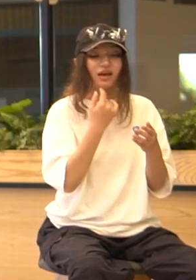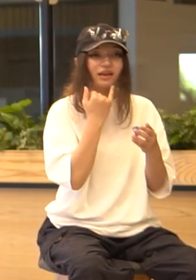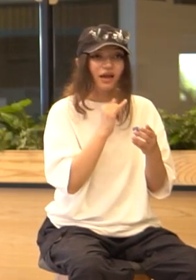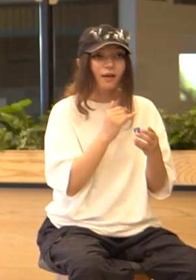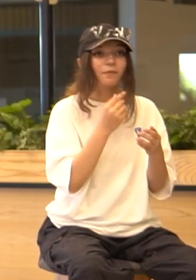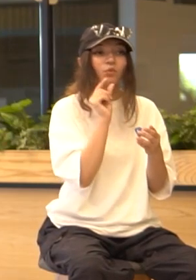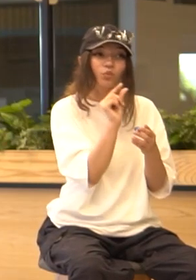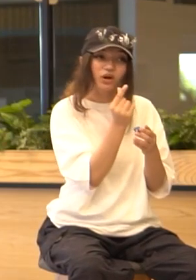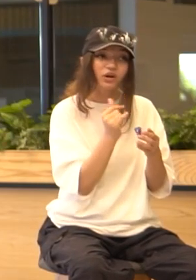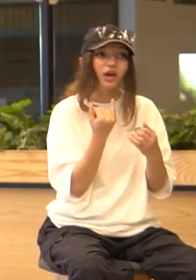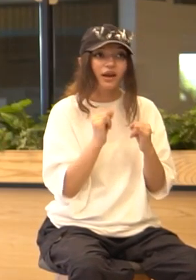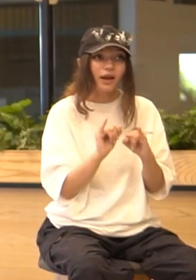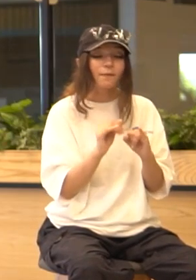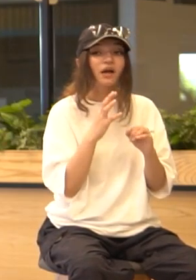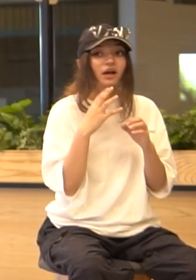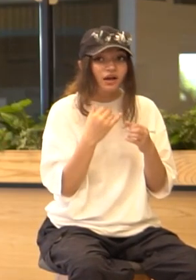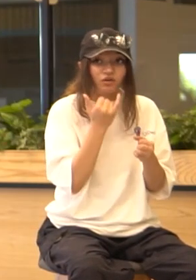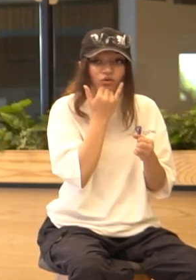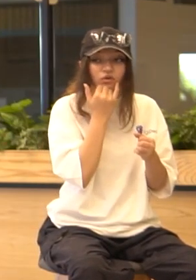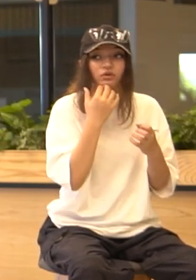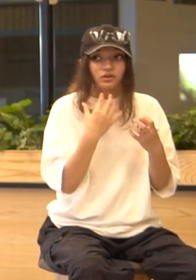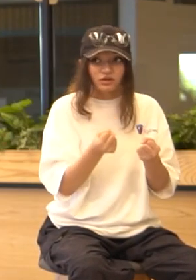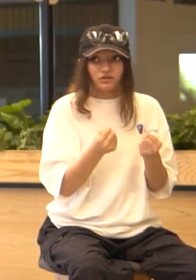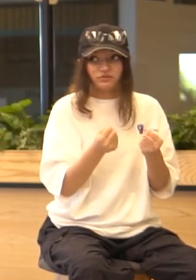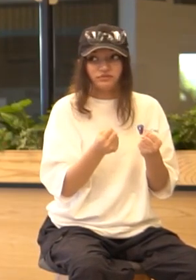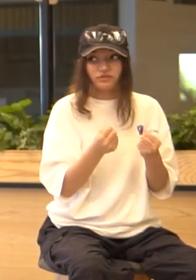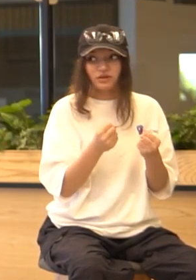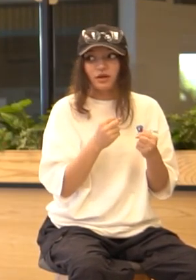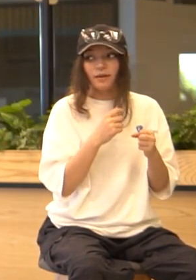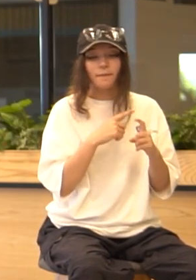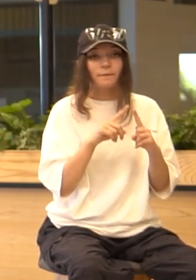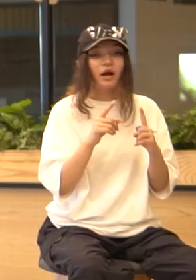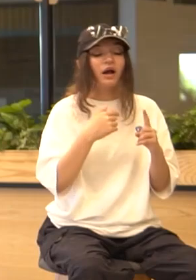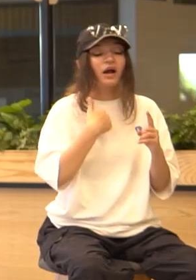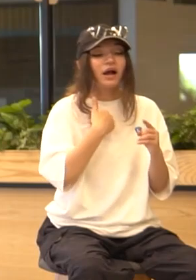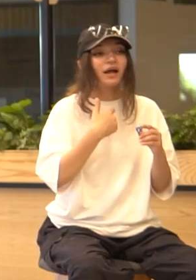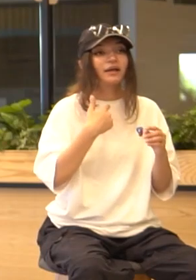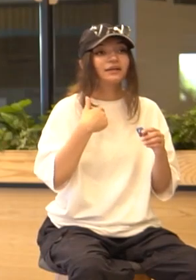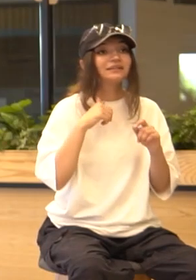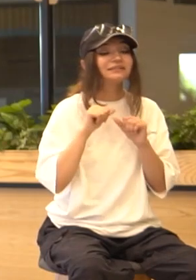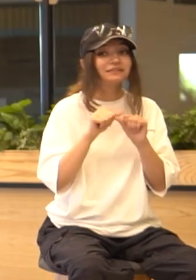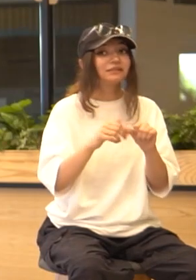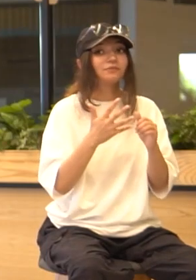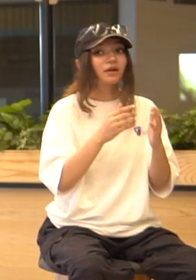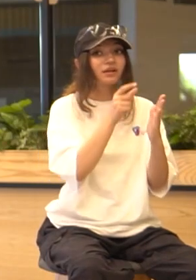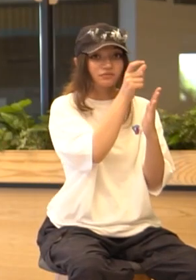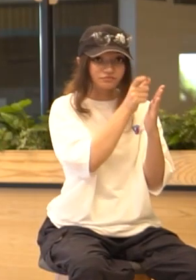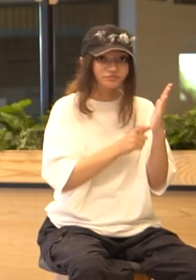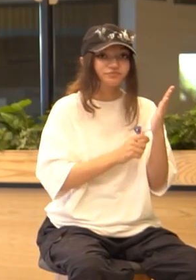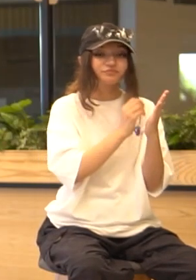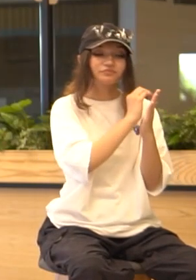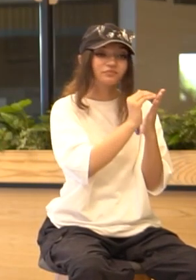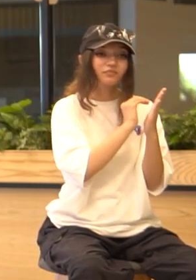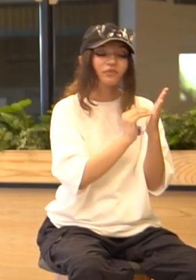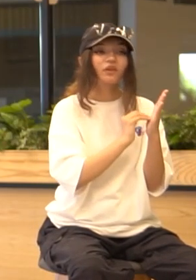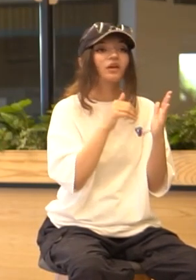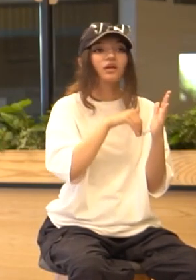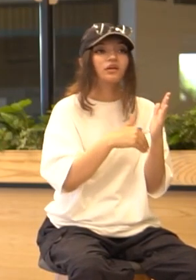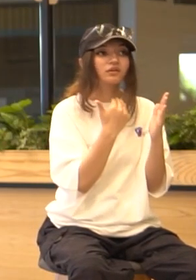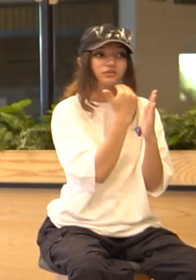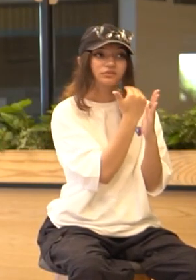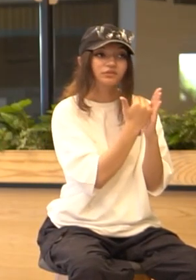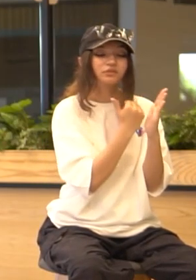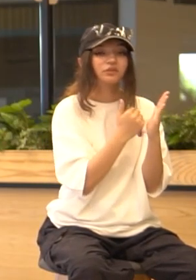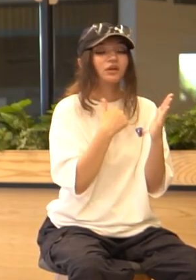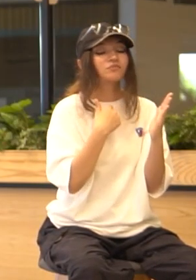thing. So I put together like a checklist of sorts, which I had to go through. If I had to like